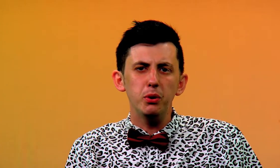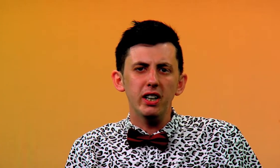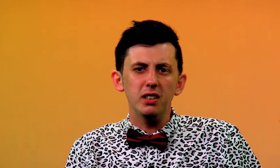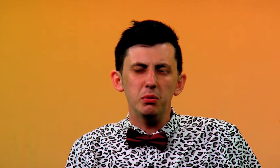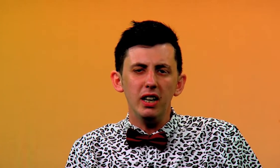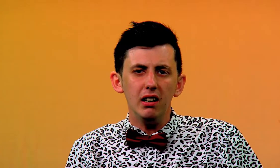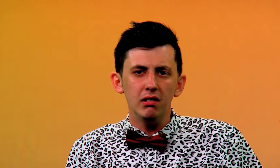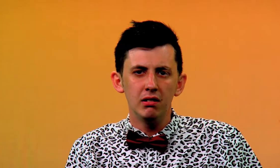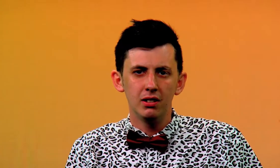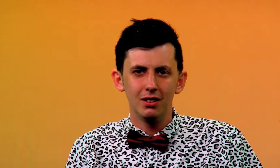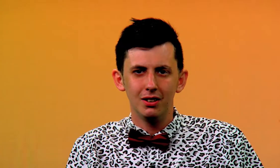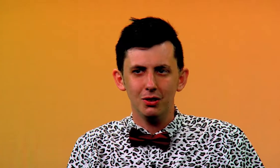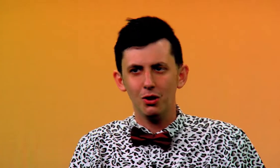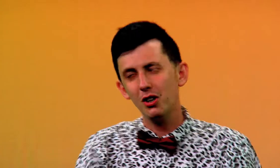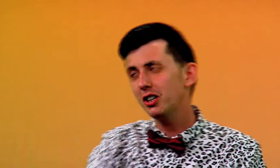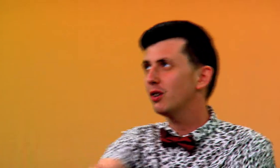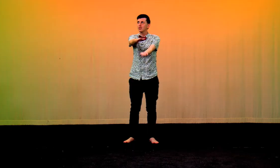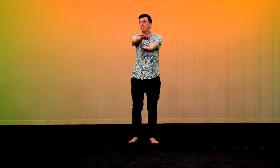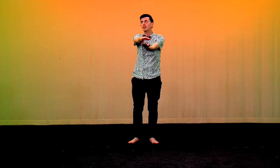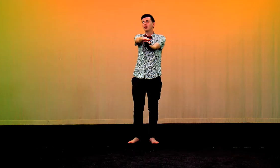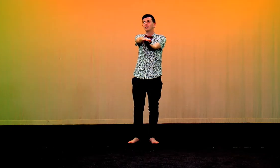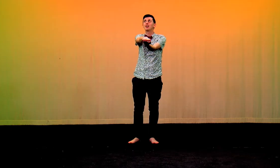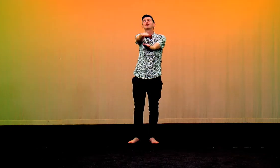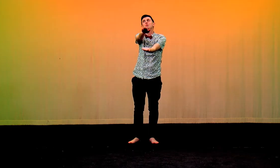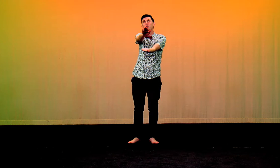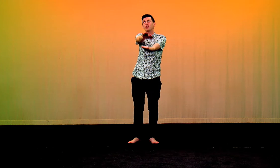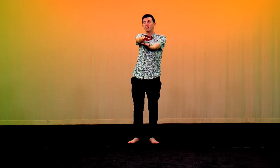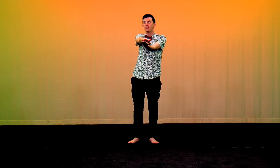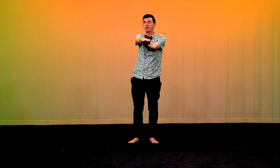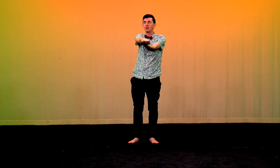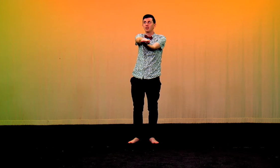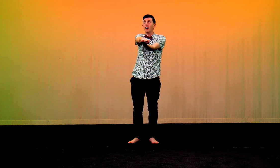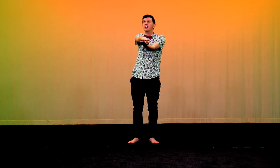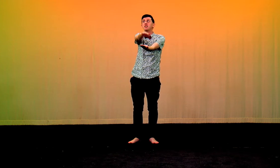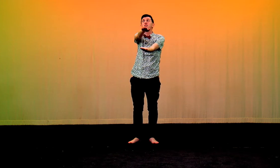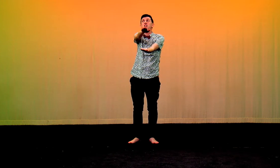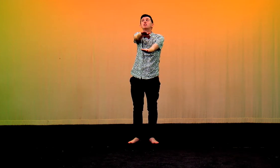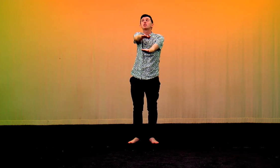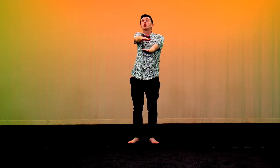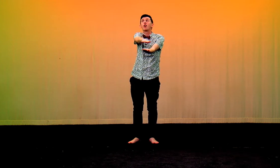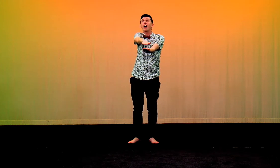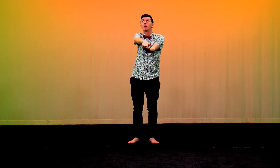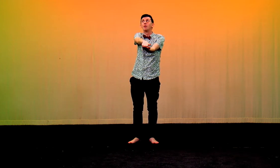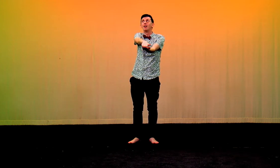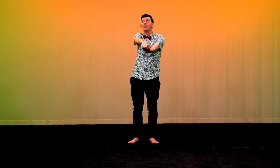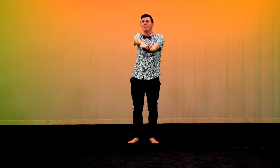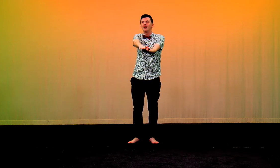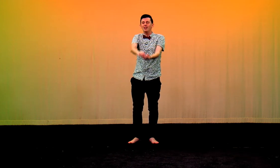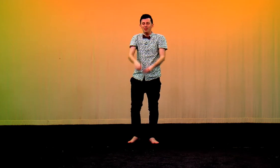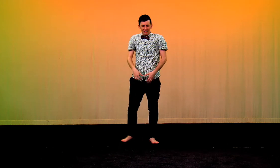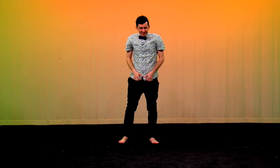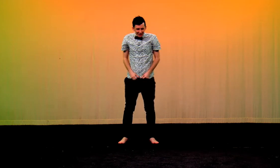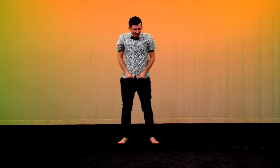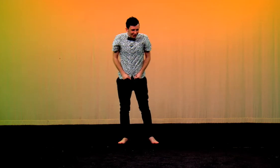as well?" Crocodile said, "Yes, Monkey, and even Instagram." Monkey said,